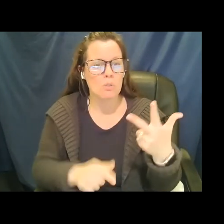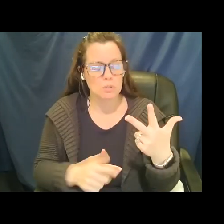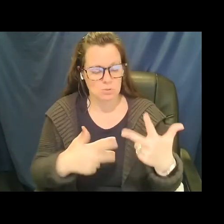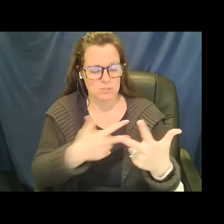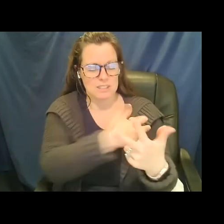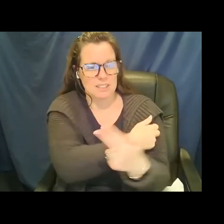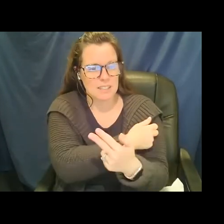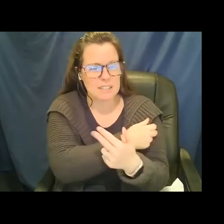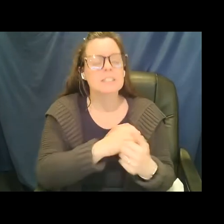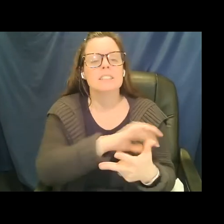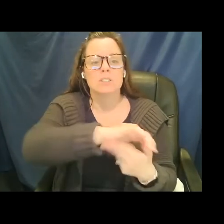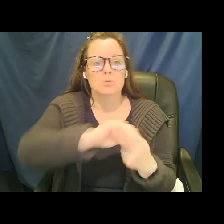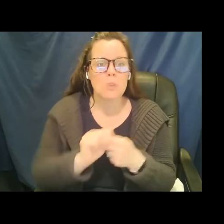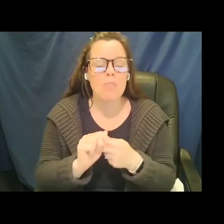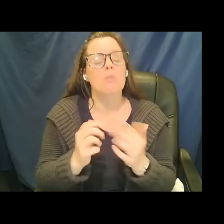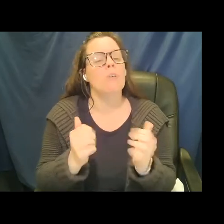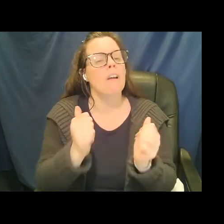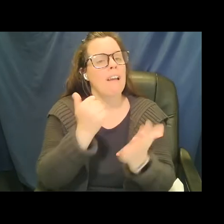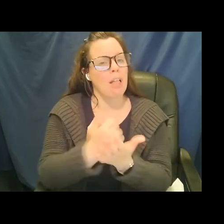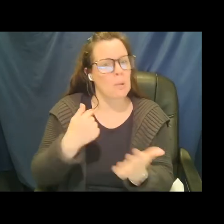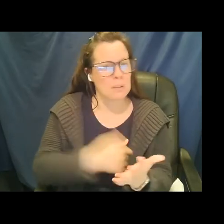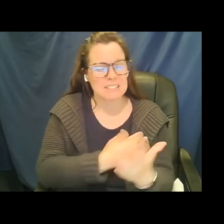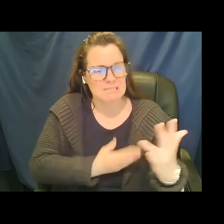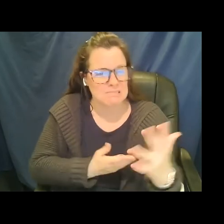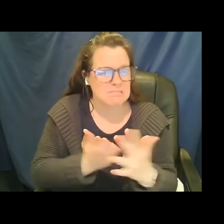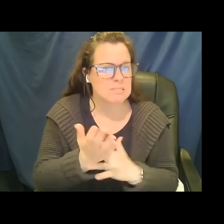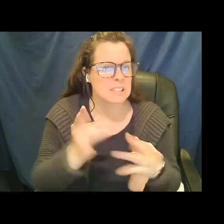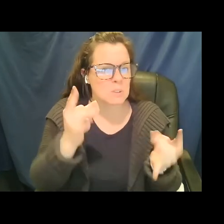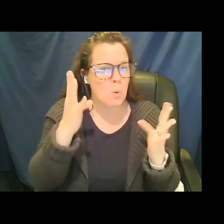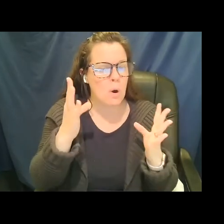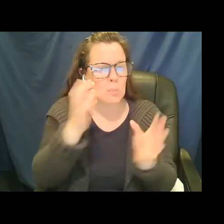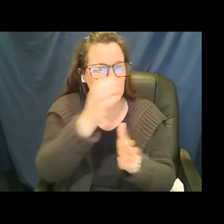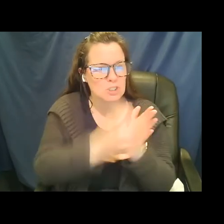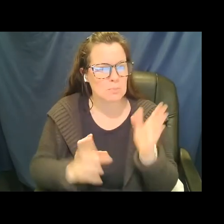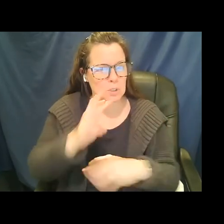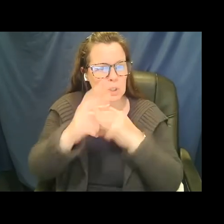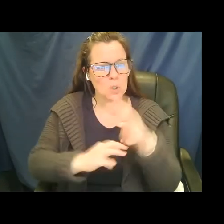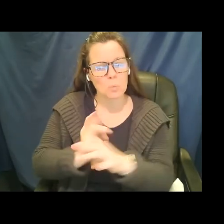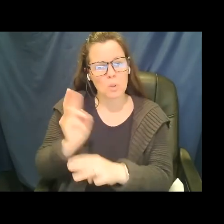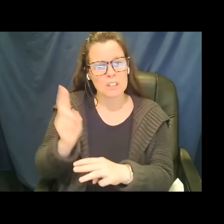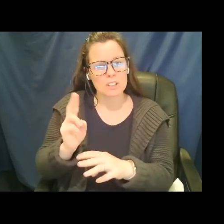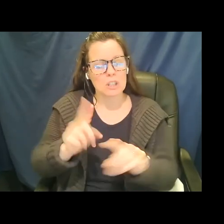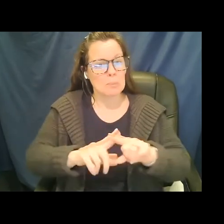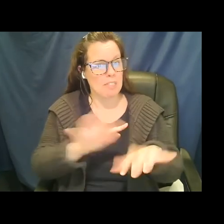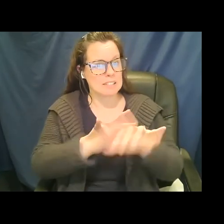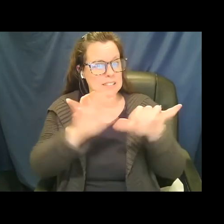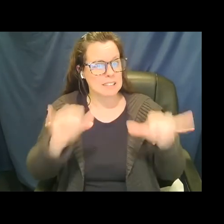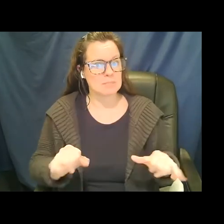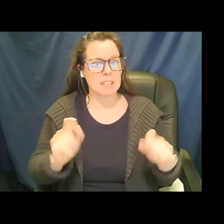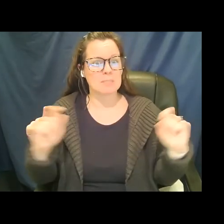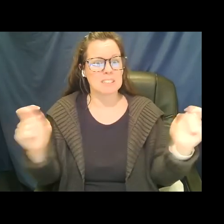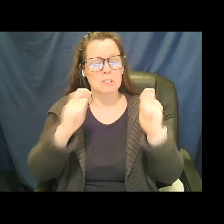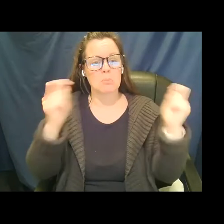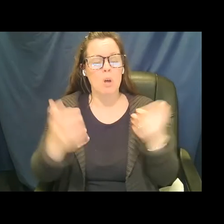the other side of this horrible chapter in world history. In the meantime, let's celebrate that almost